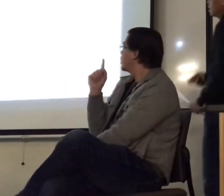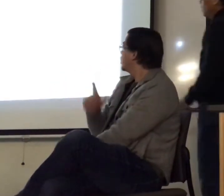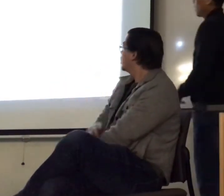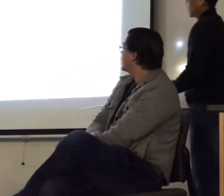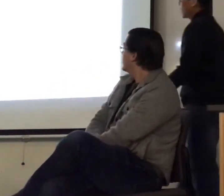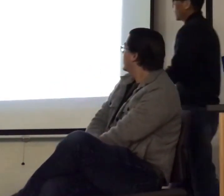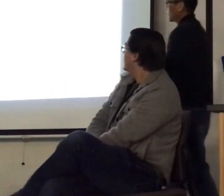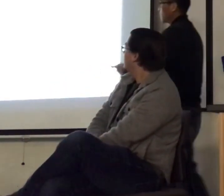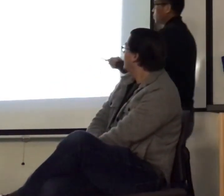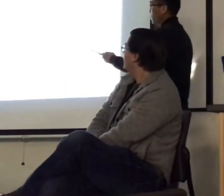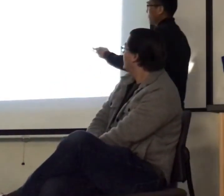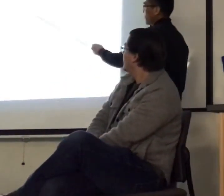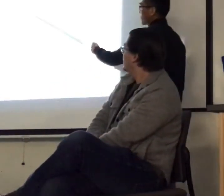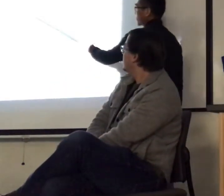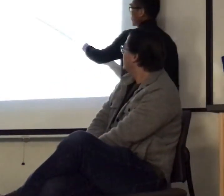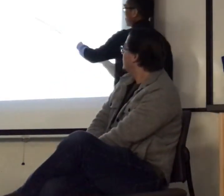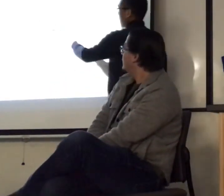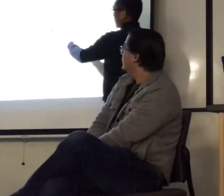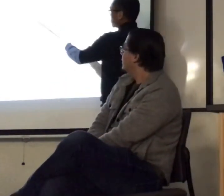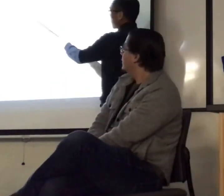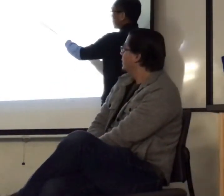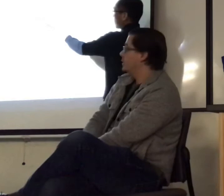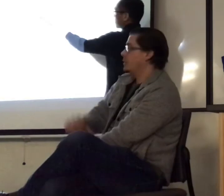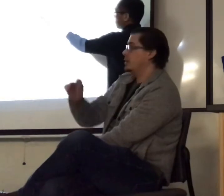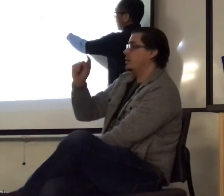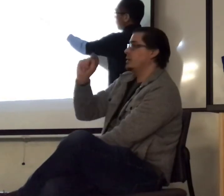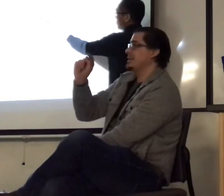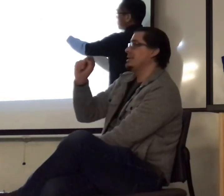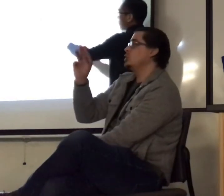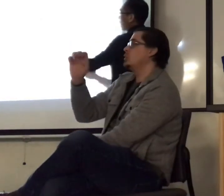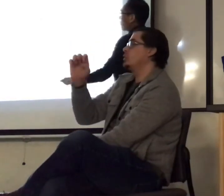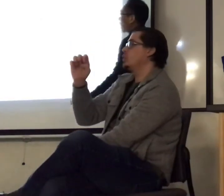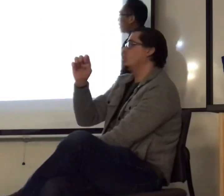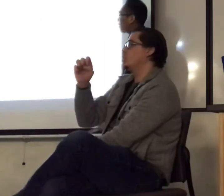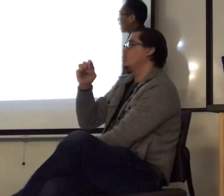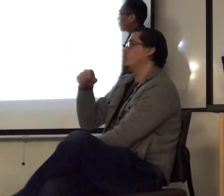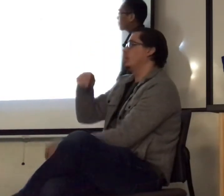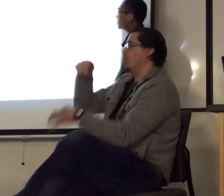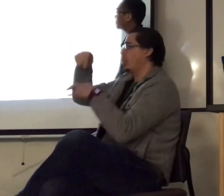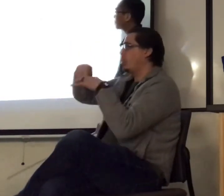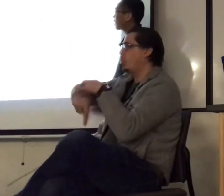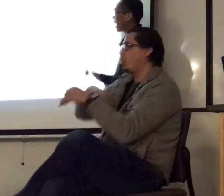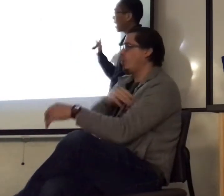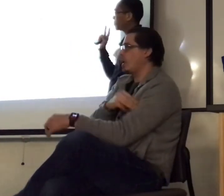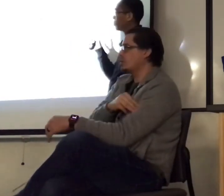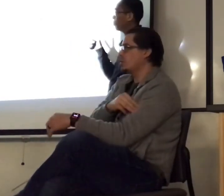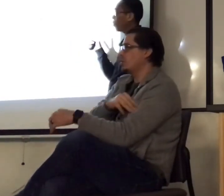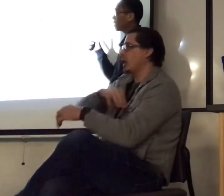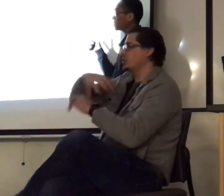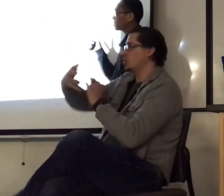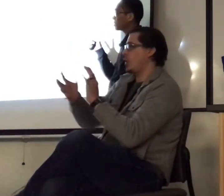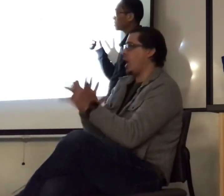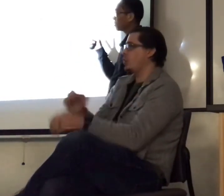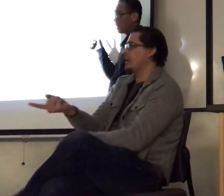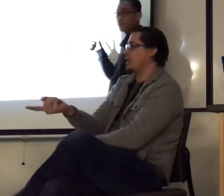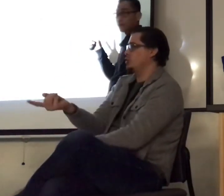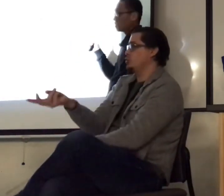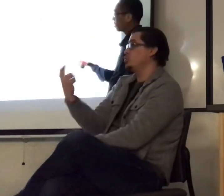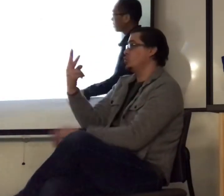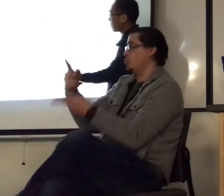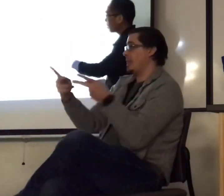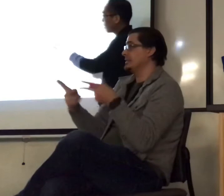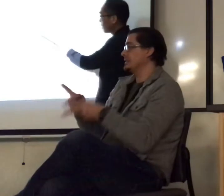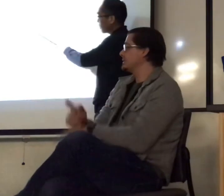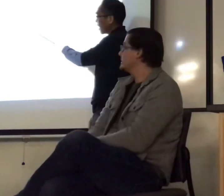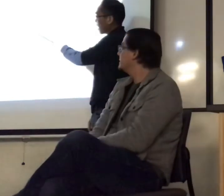slide, T-tubules, they penetrate the muscle fiber and surround the myofibrils at 2 points,